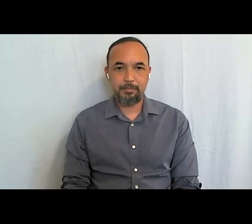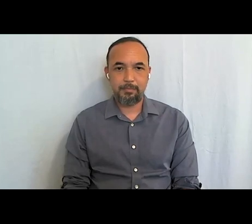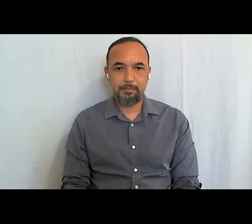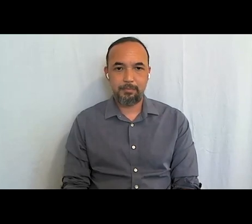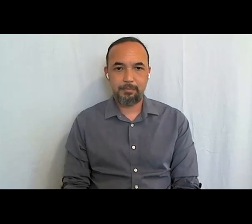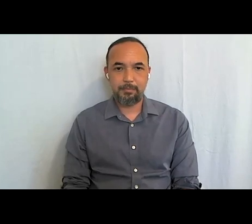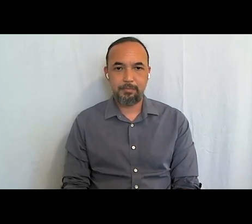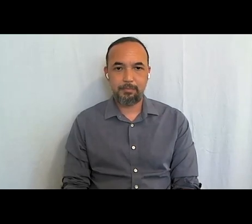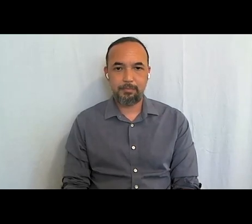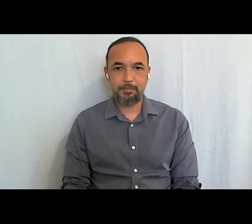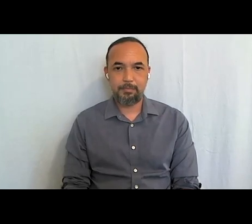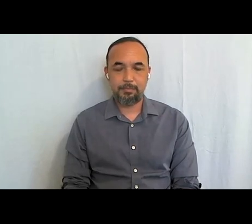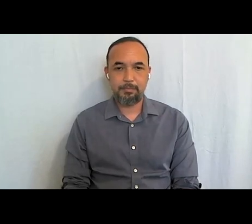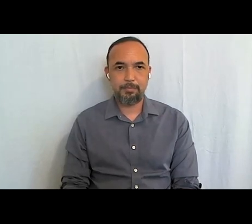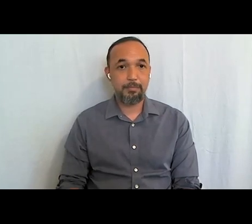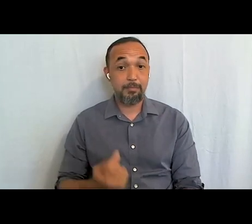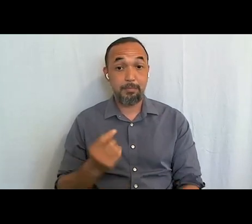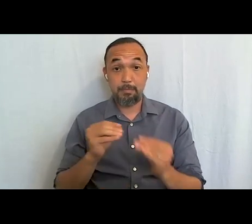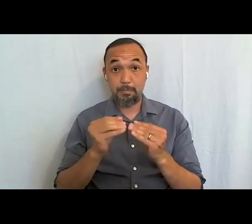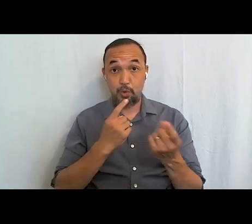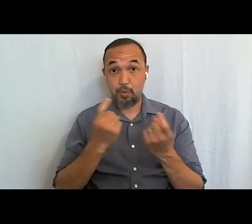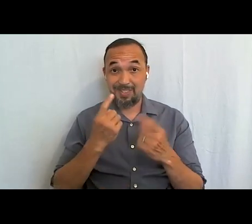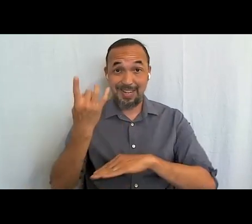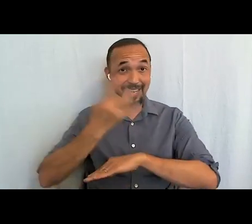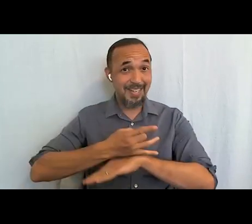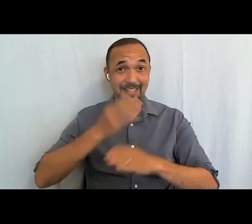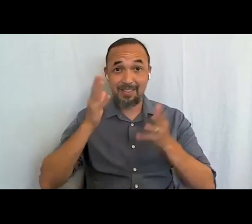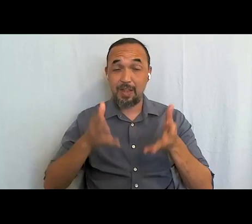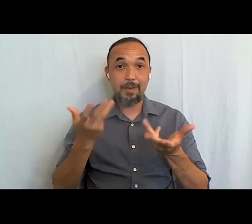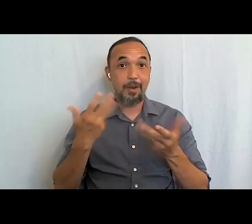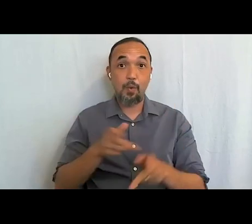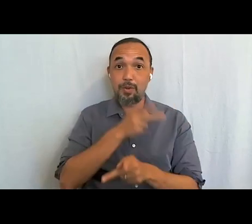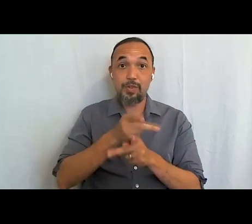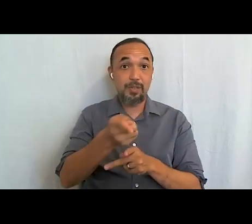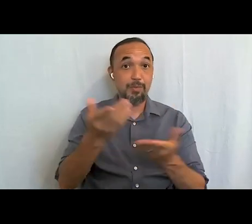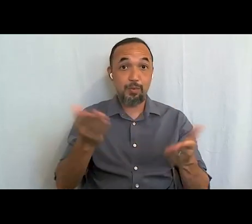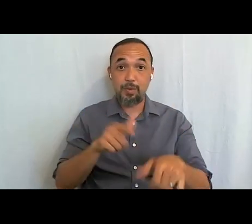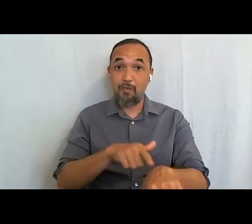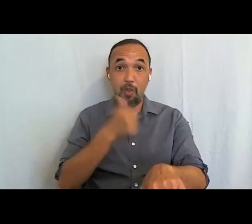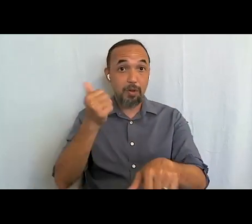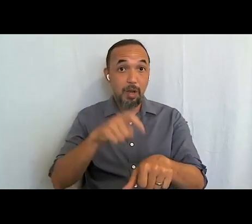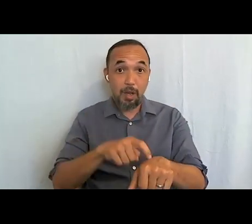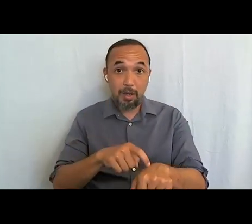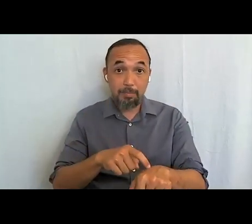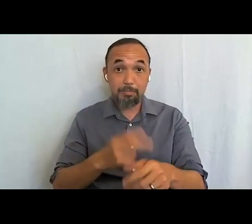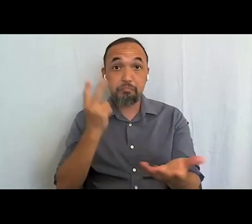Let's see here. Any other questions before we go? Well, there's only 8 days left. I don't want to keep you here too long. Let's